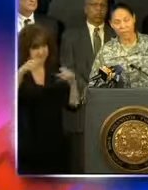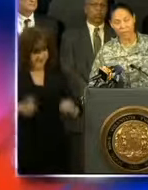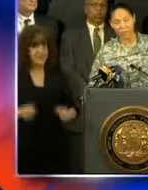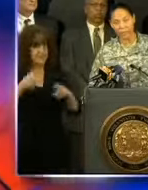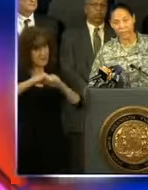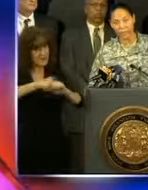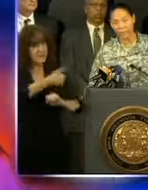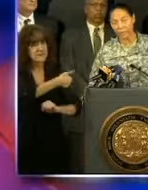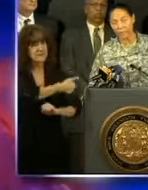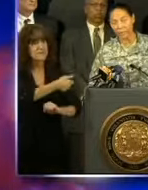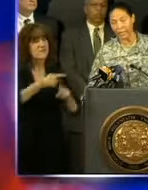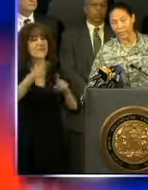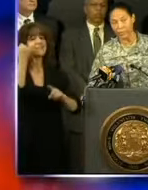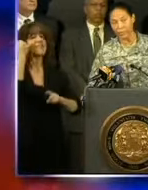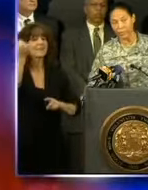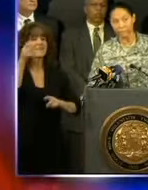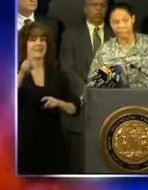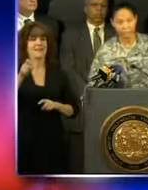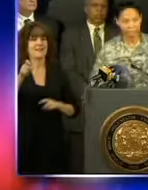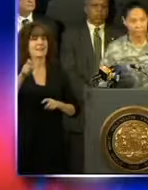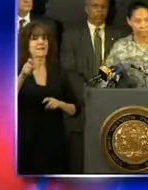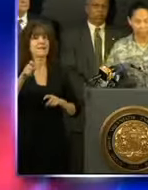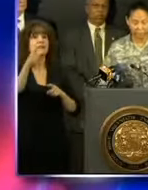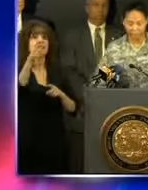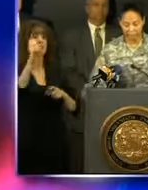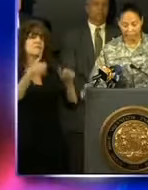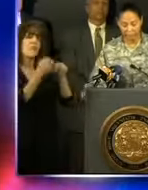do that, but that's only in the event that they need to do that.